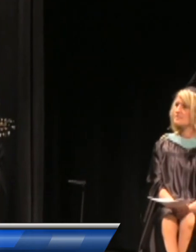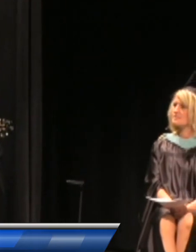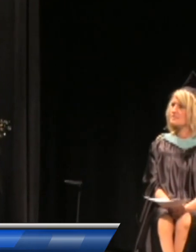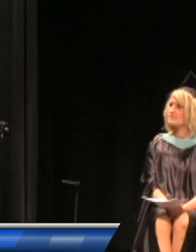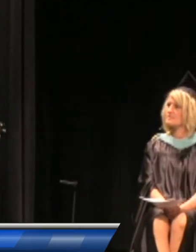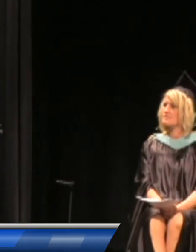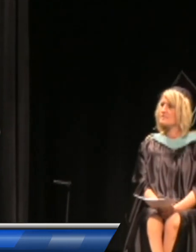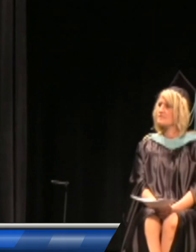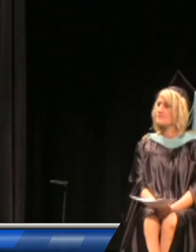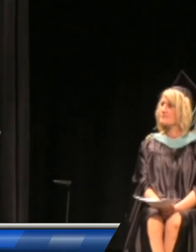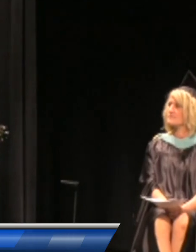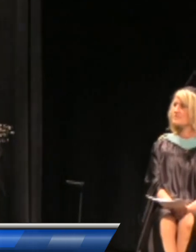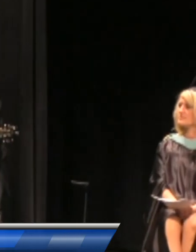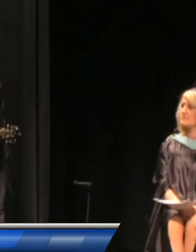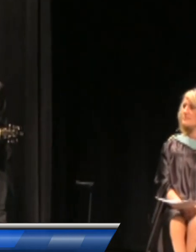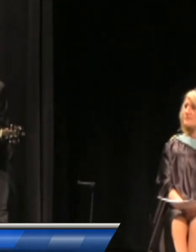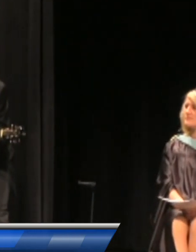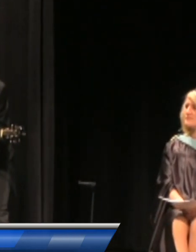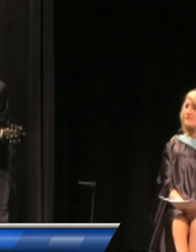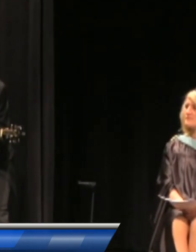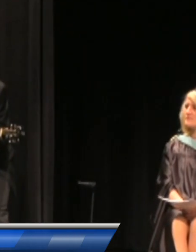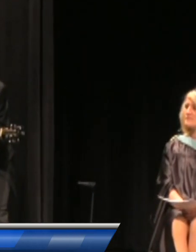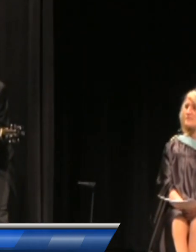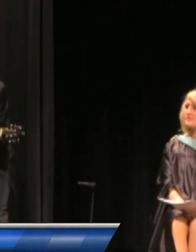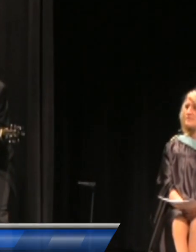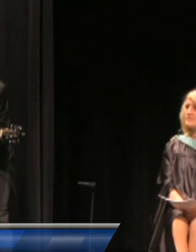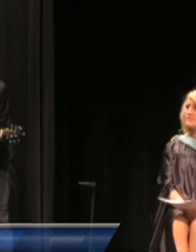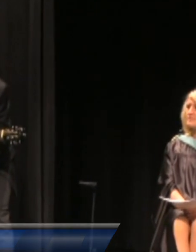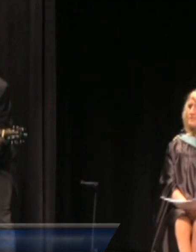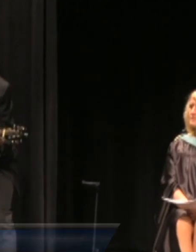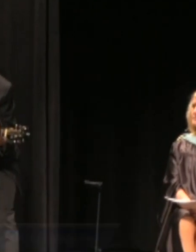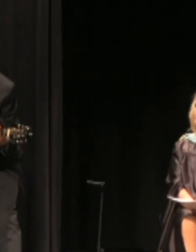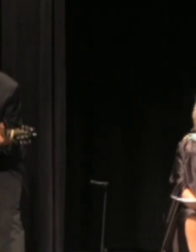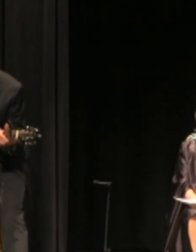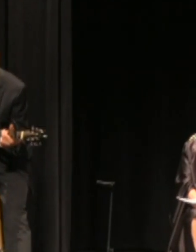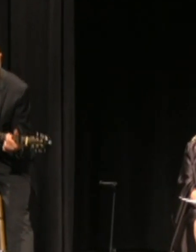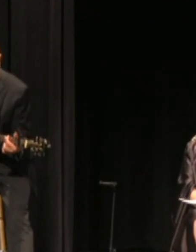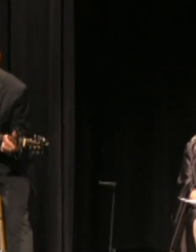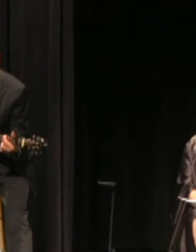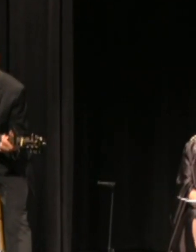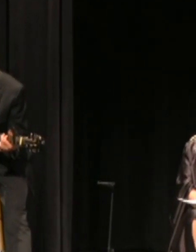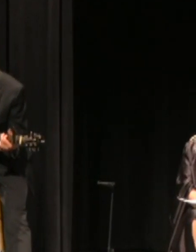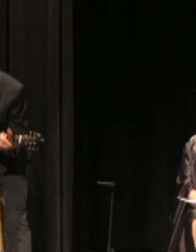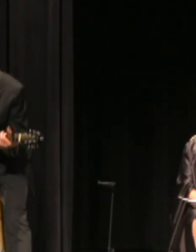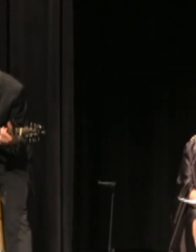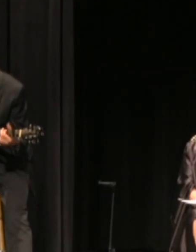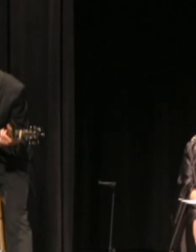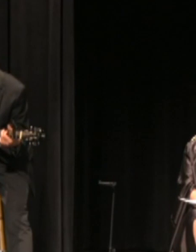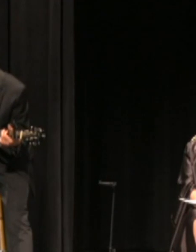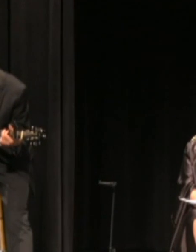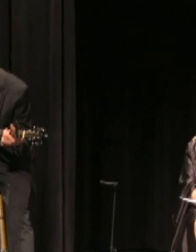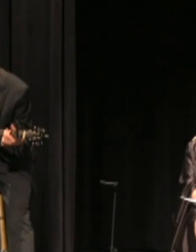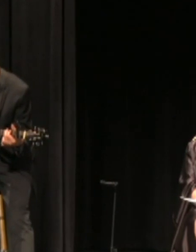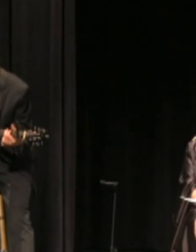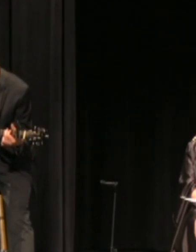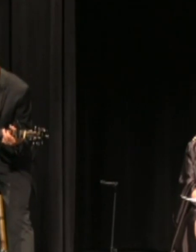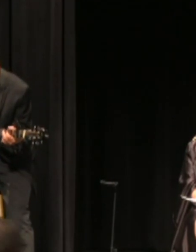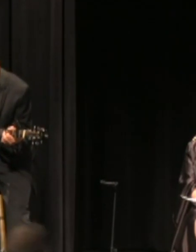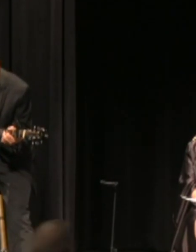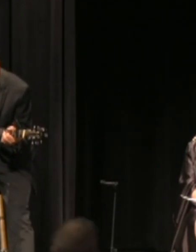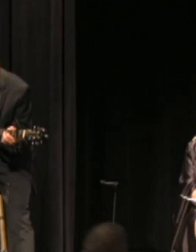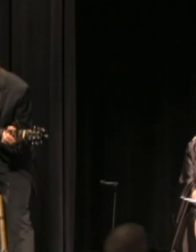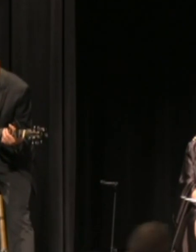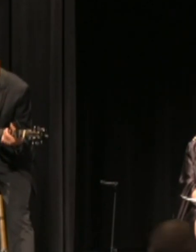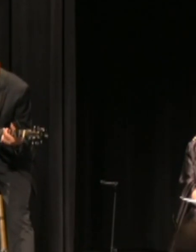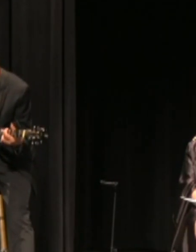See it, that dream I'm dreaming, but there's a voice inside my head saying, you'll